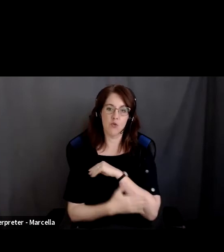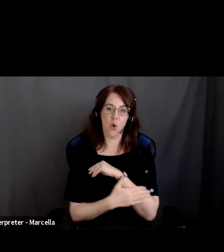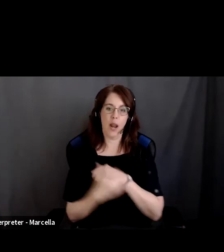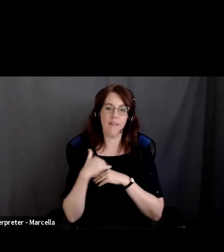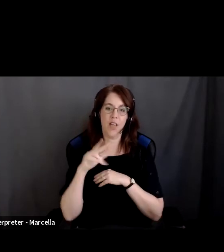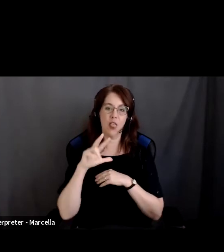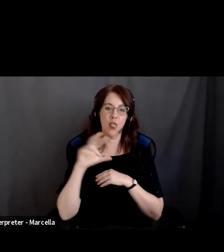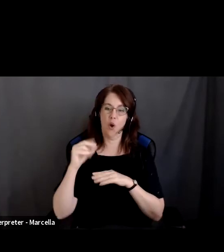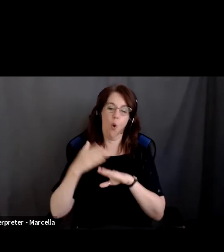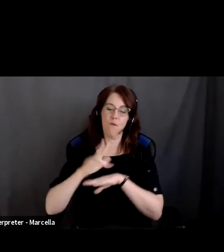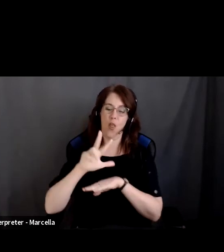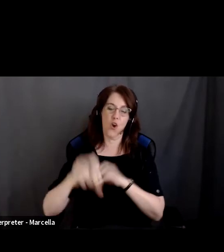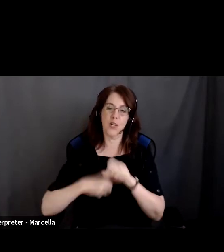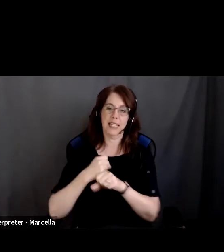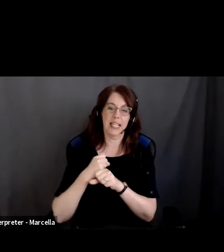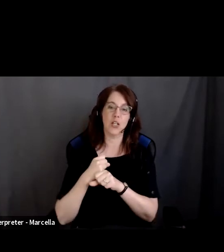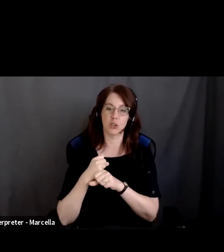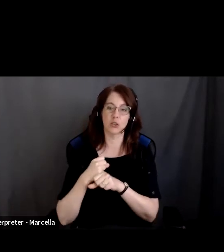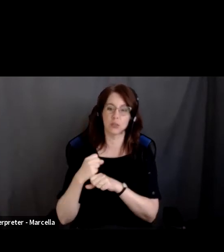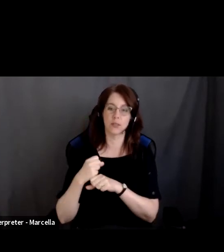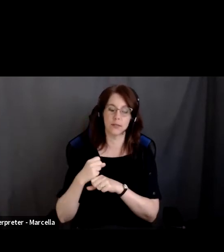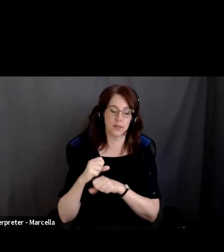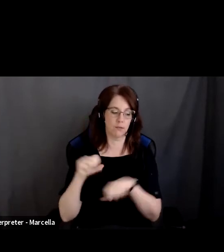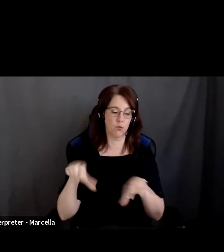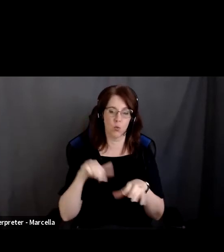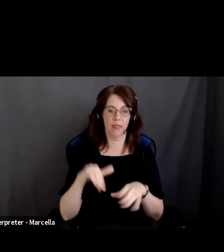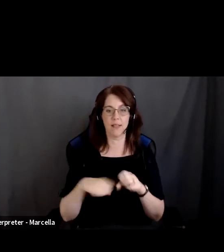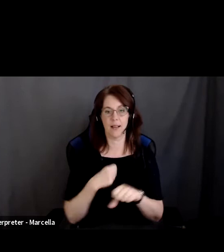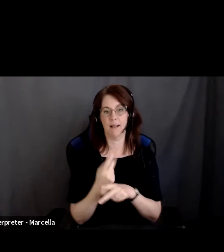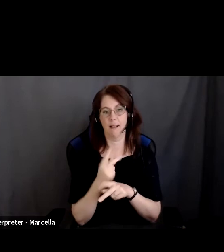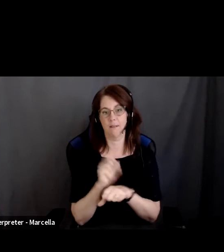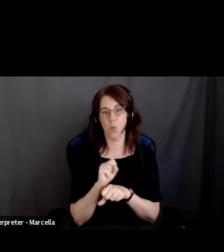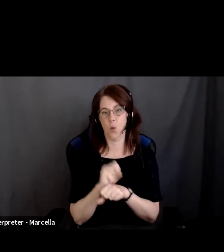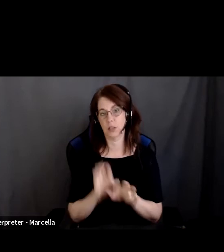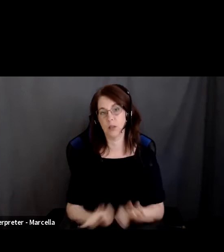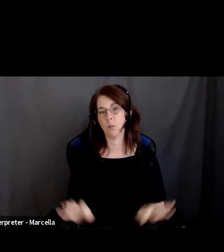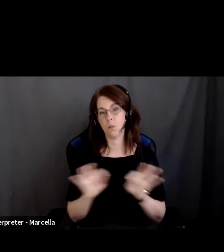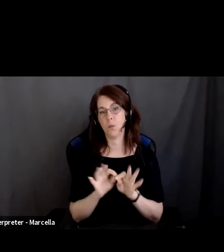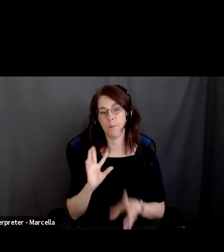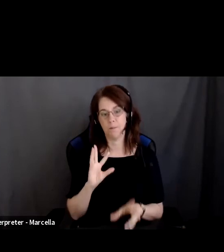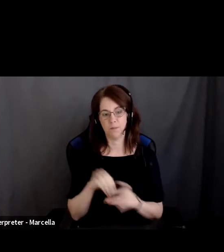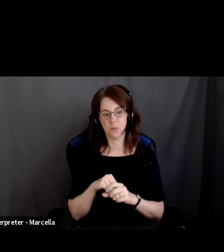30+ year history of doing this kind of work. It's really important, and it involves